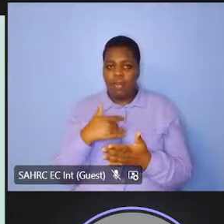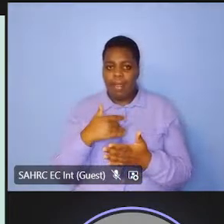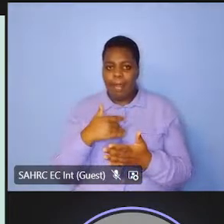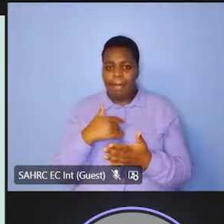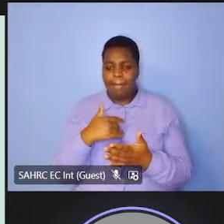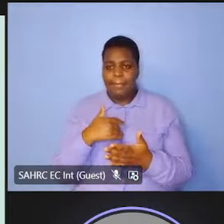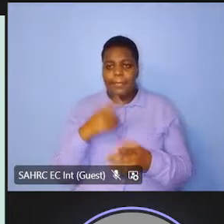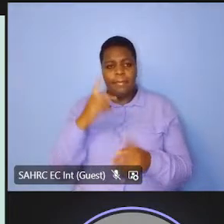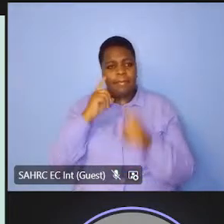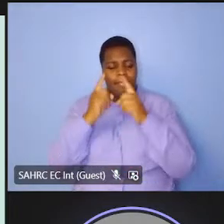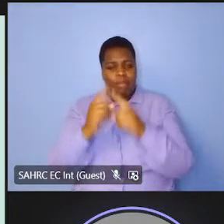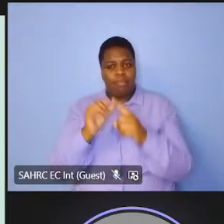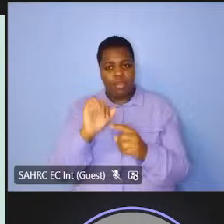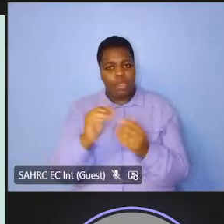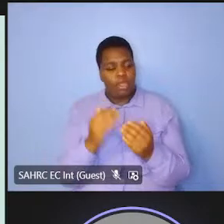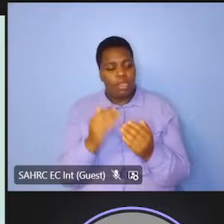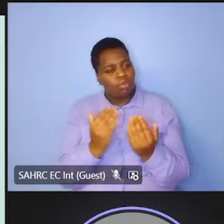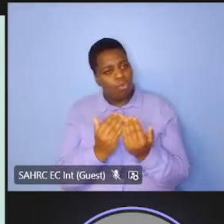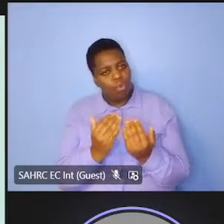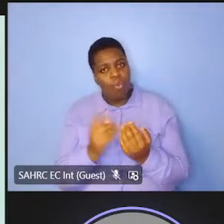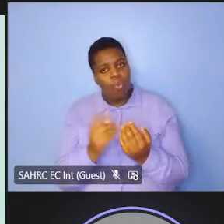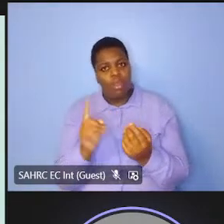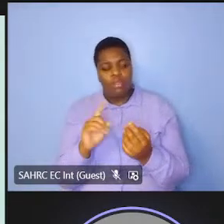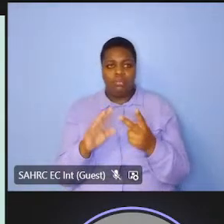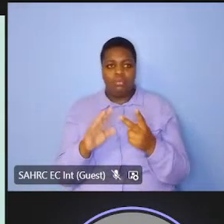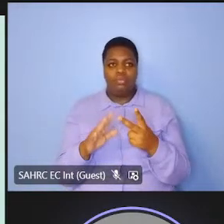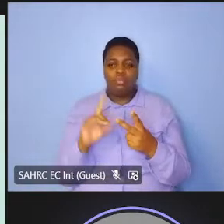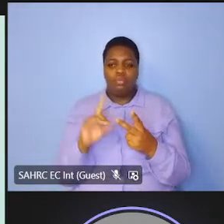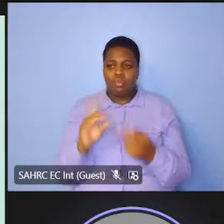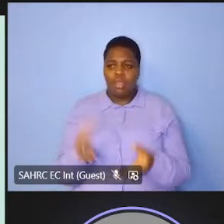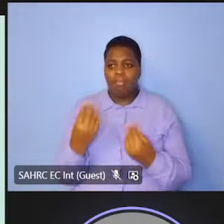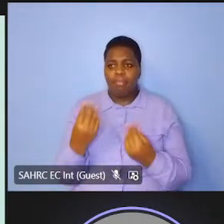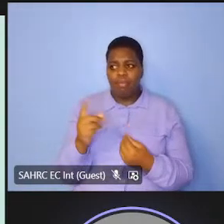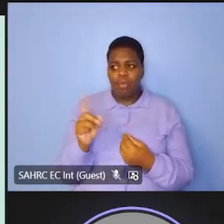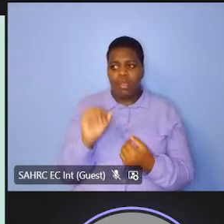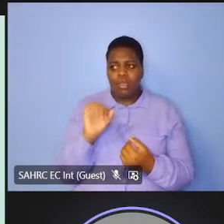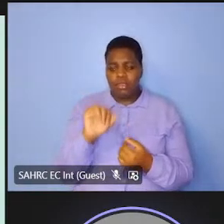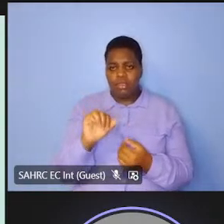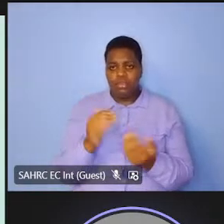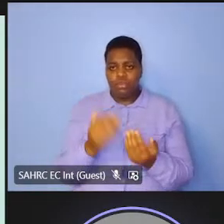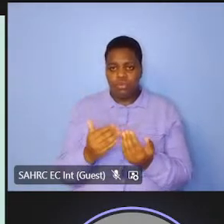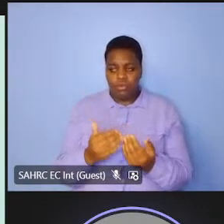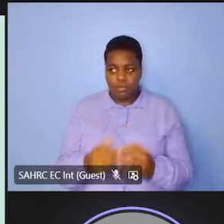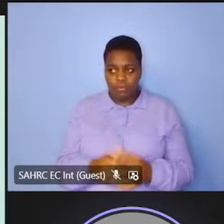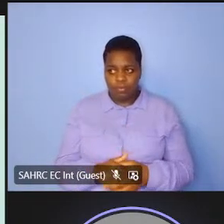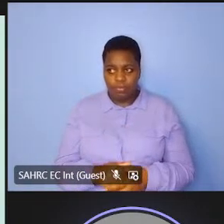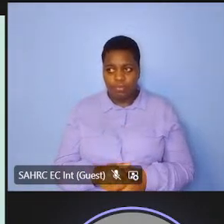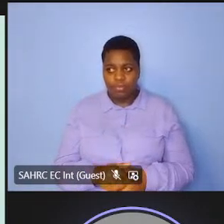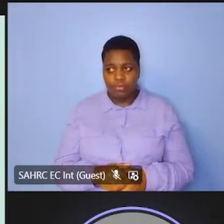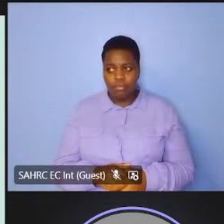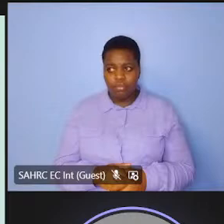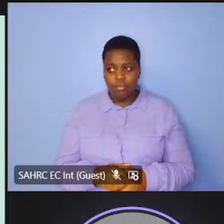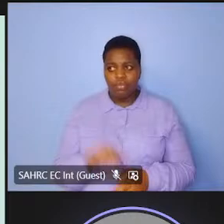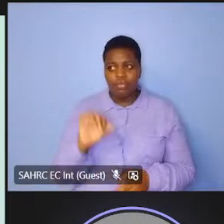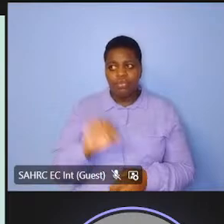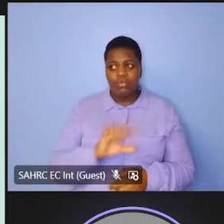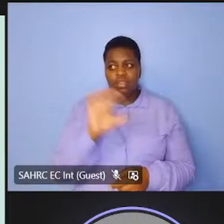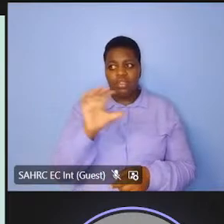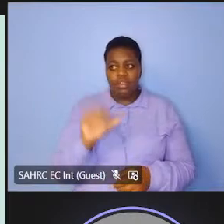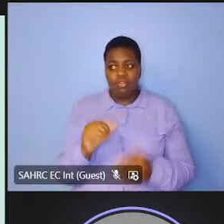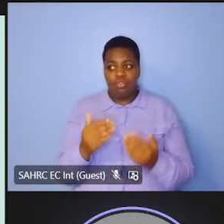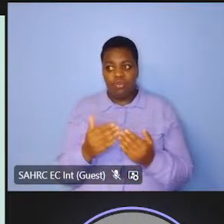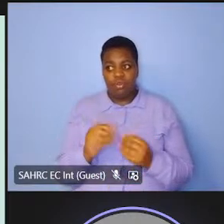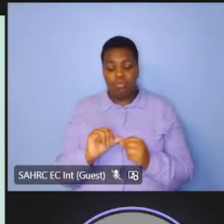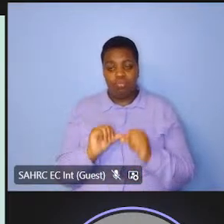is the purpose of schools and what are our children supposed to be gaining at schools? The South African Schools Act then goes on